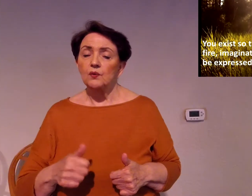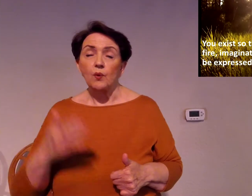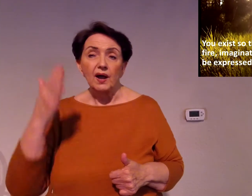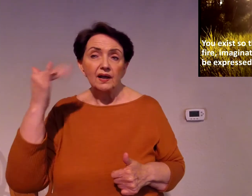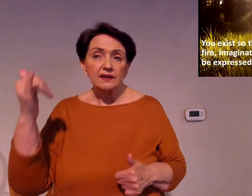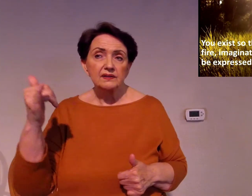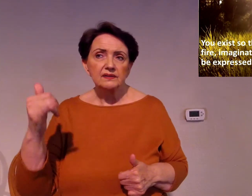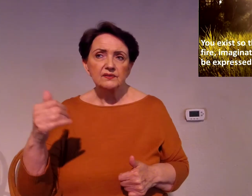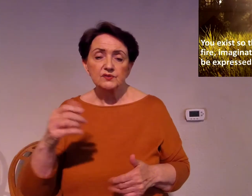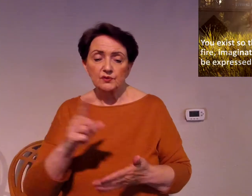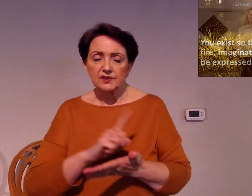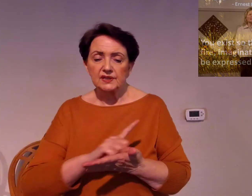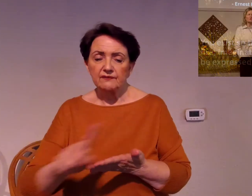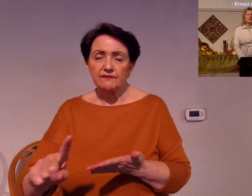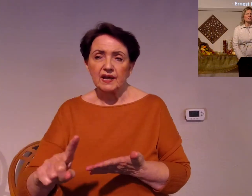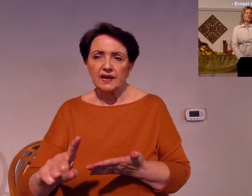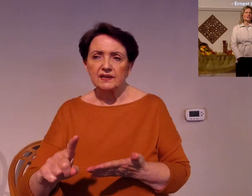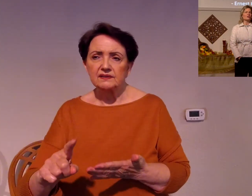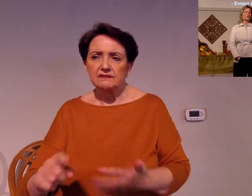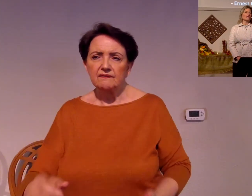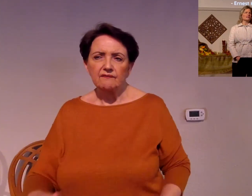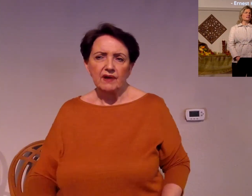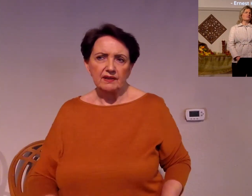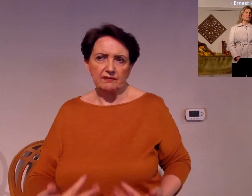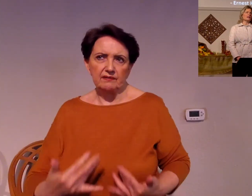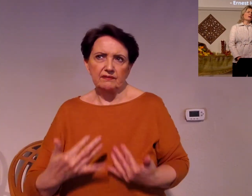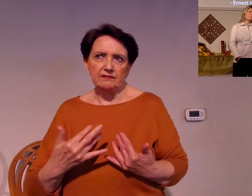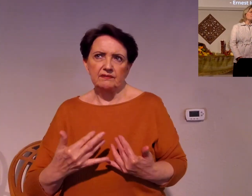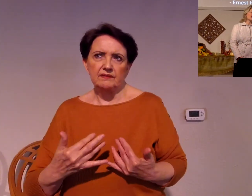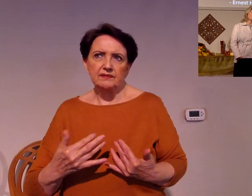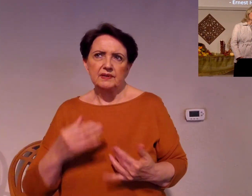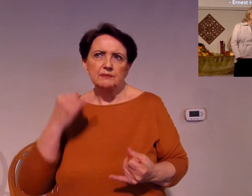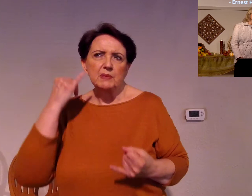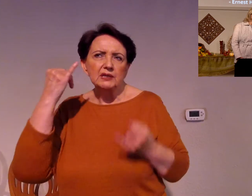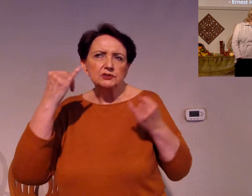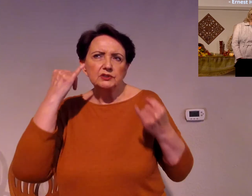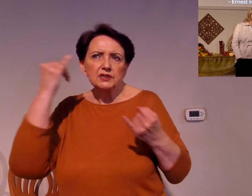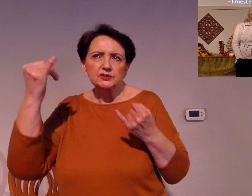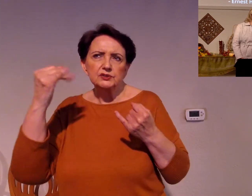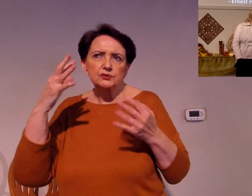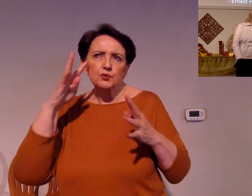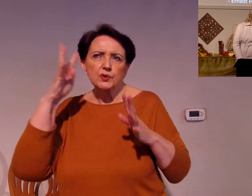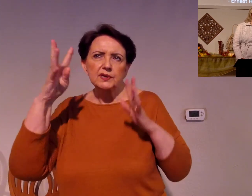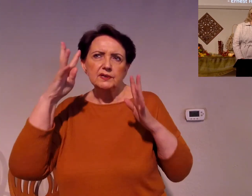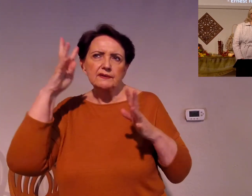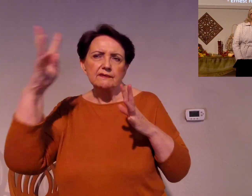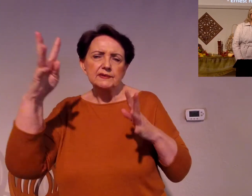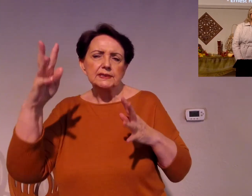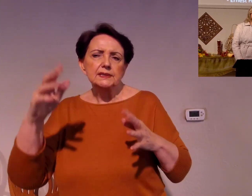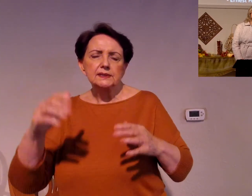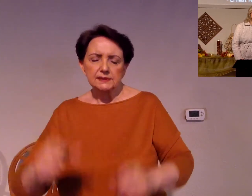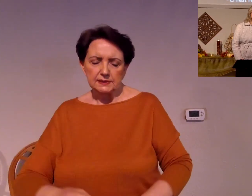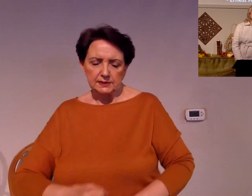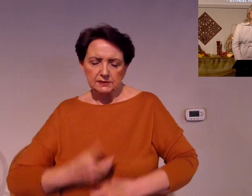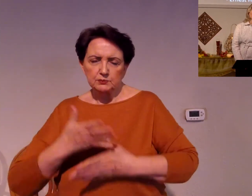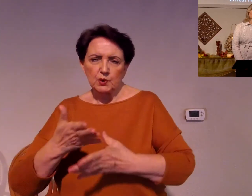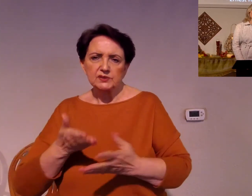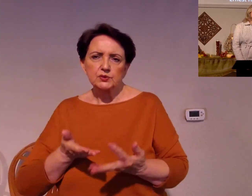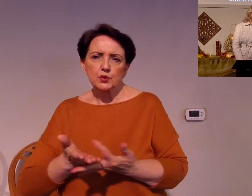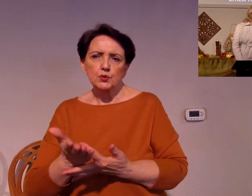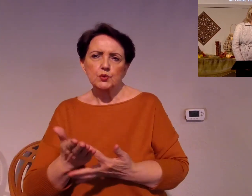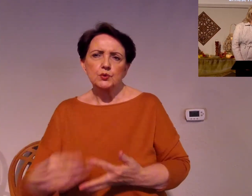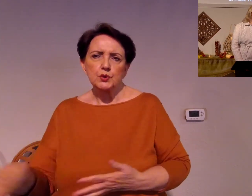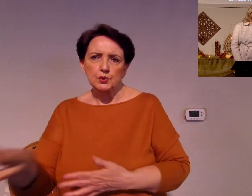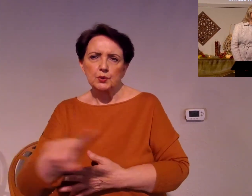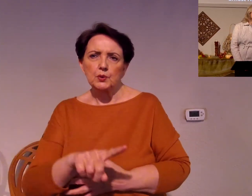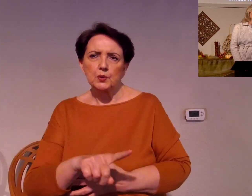that fire, that imagination and creativity may be expressed through you. And it